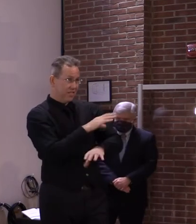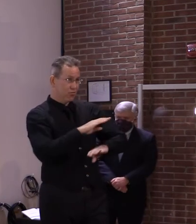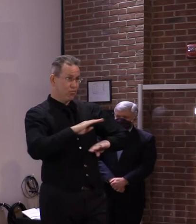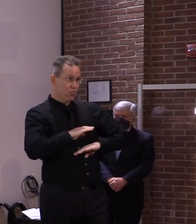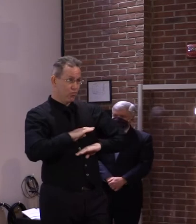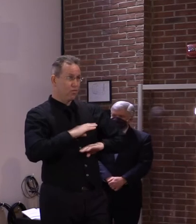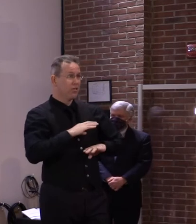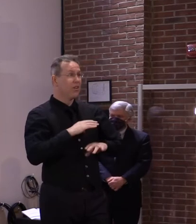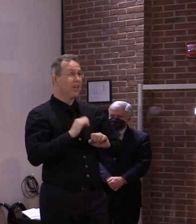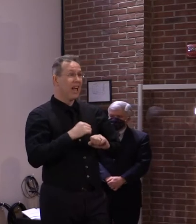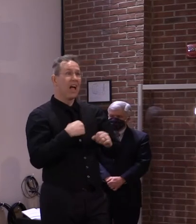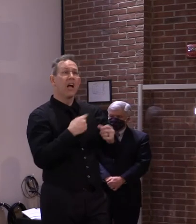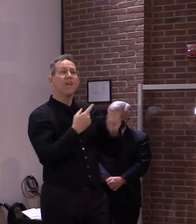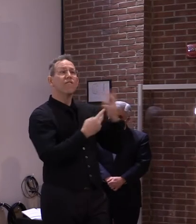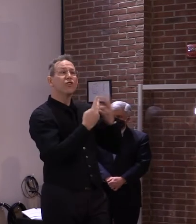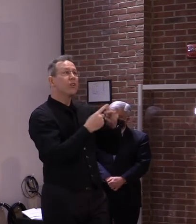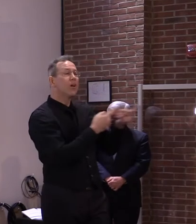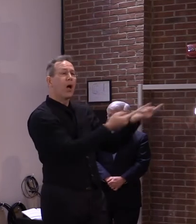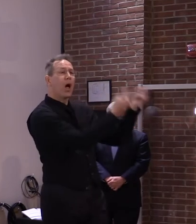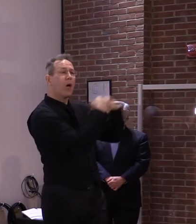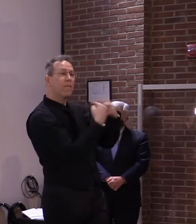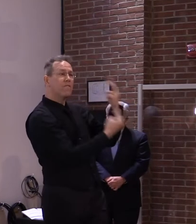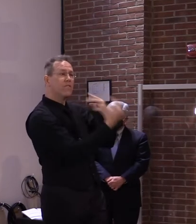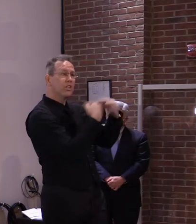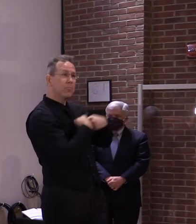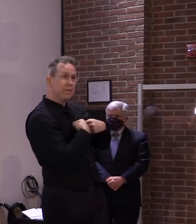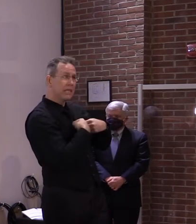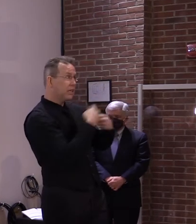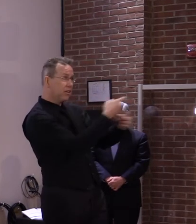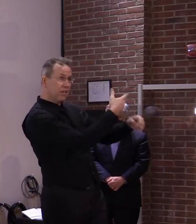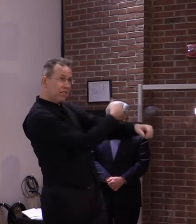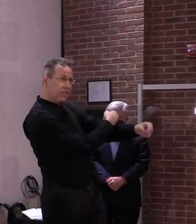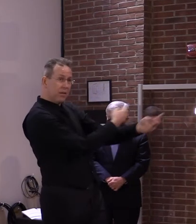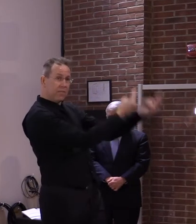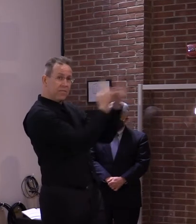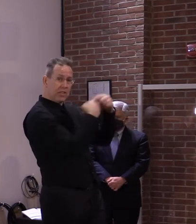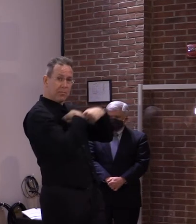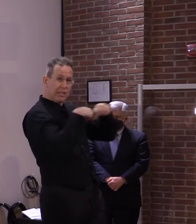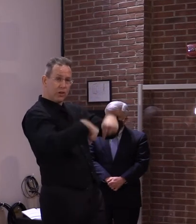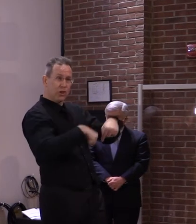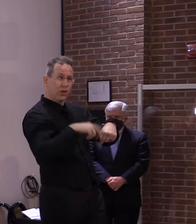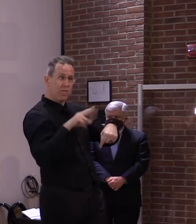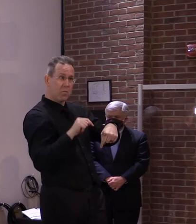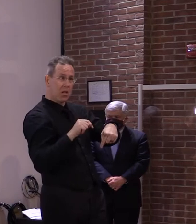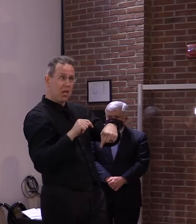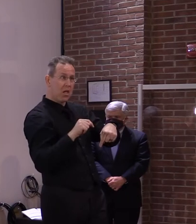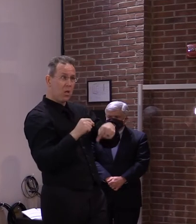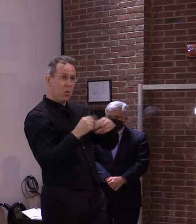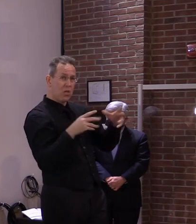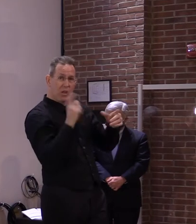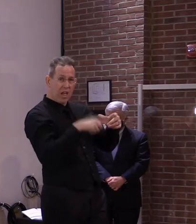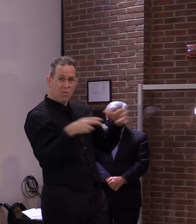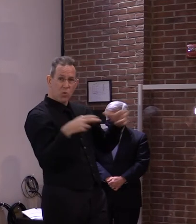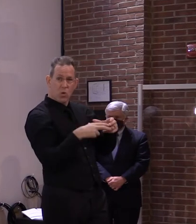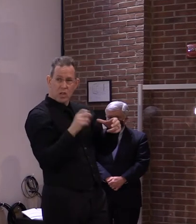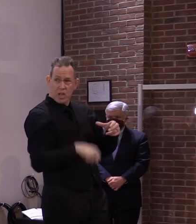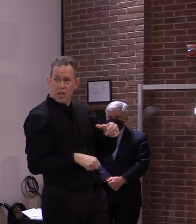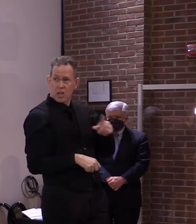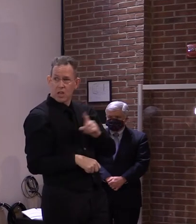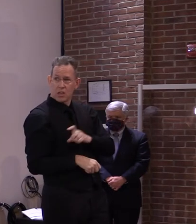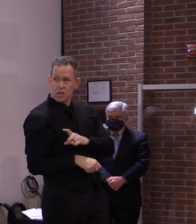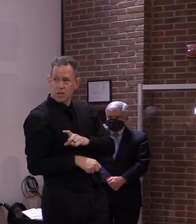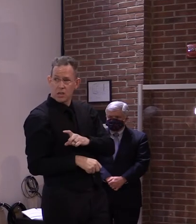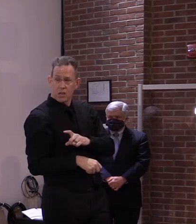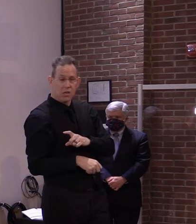we have done that yeah lisa we have not have not weighed in on that yet i mean this is a national conversation that is